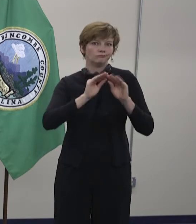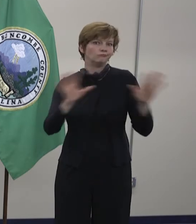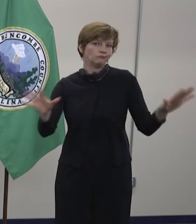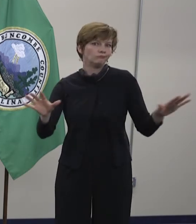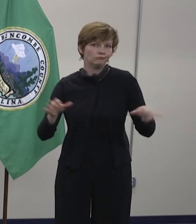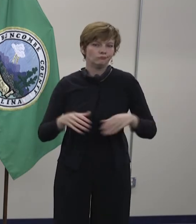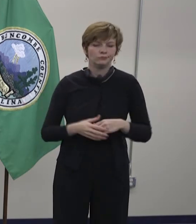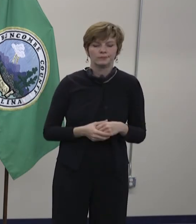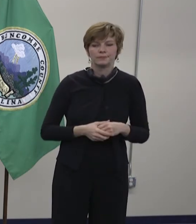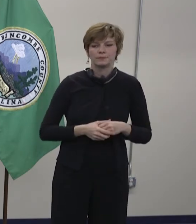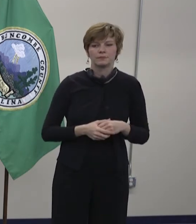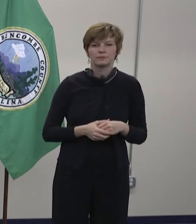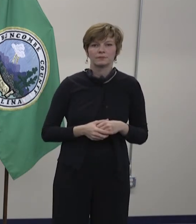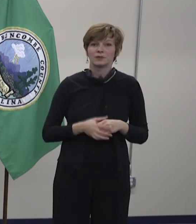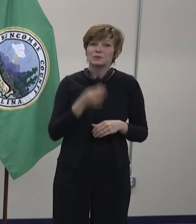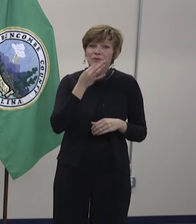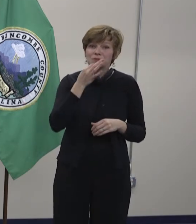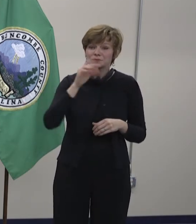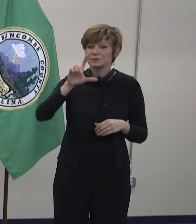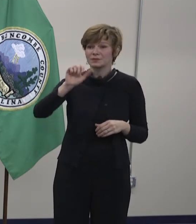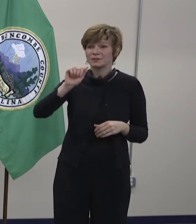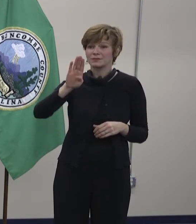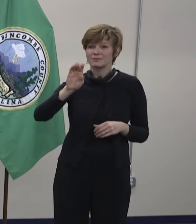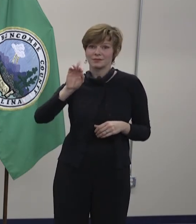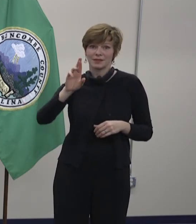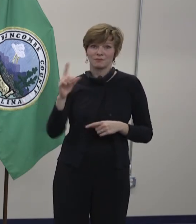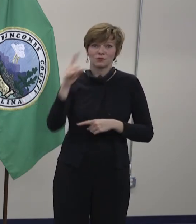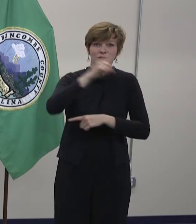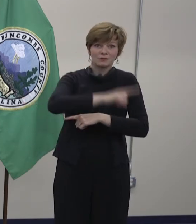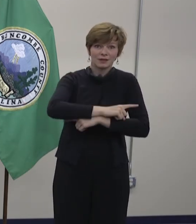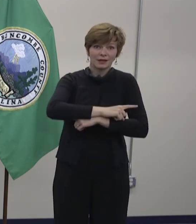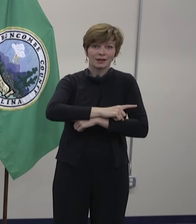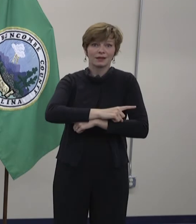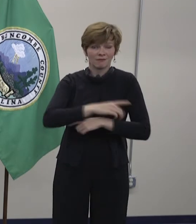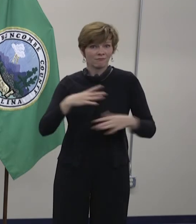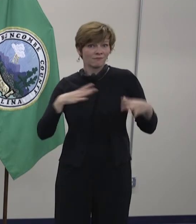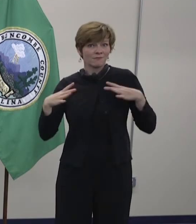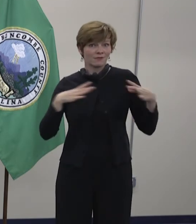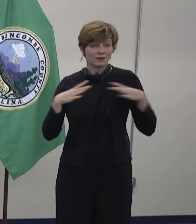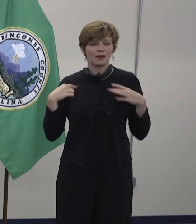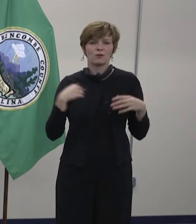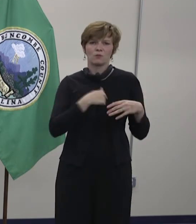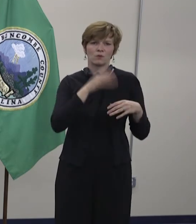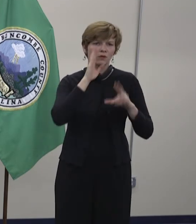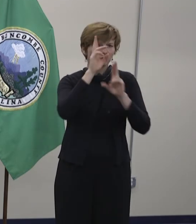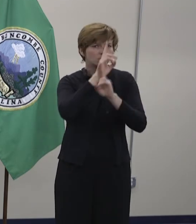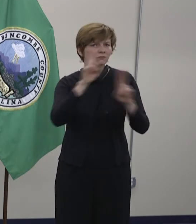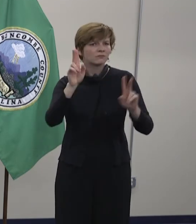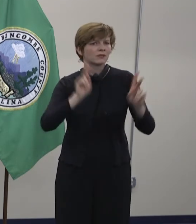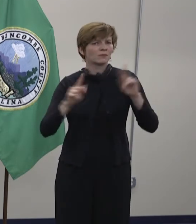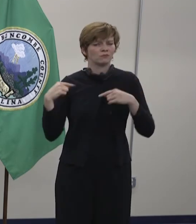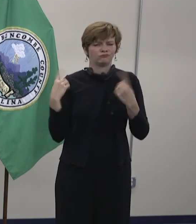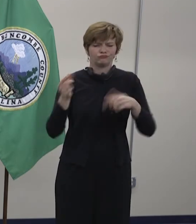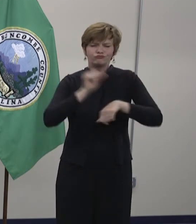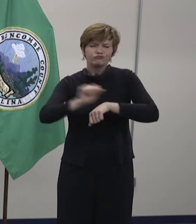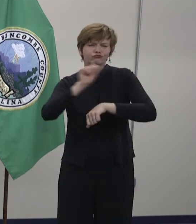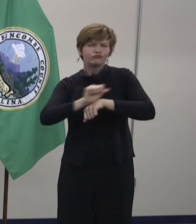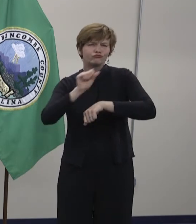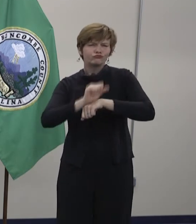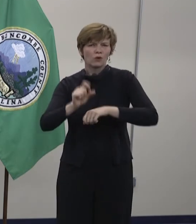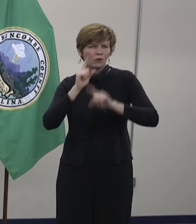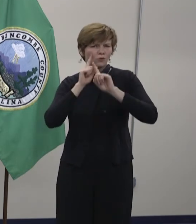This year, Labor Day will be a time to honor our community's dedicated and resilient workforce who have helped our community stay strong